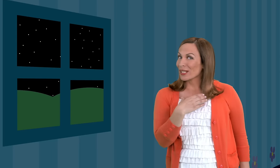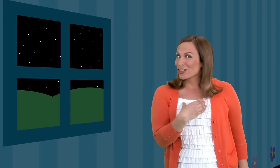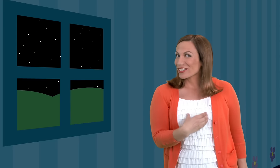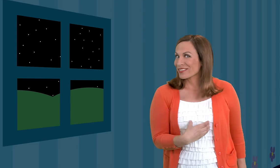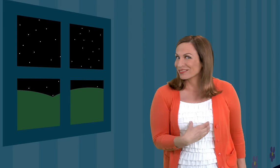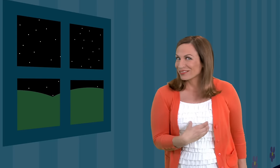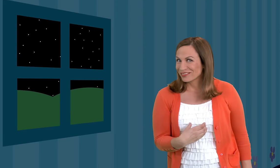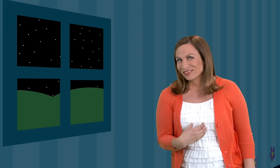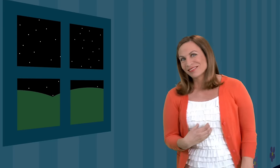wish?